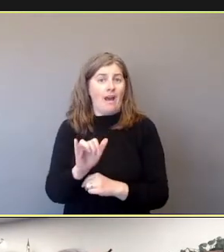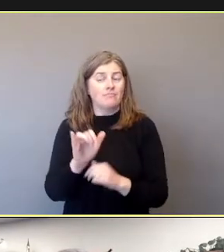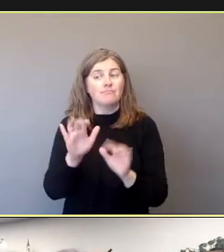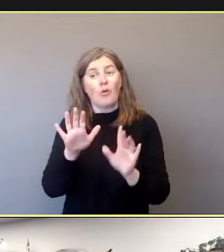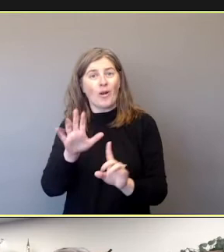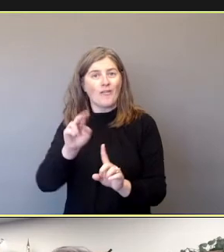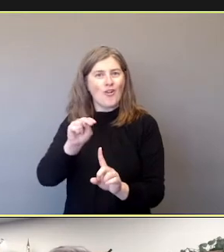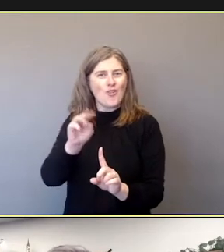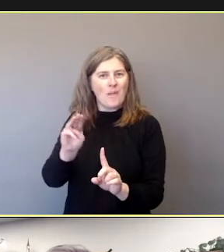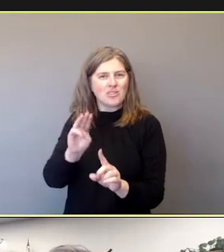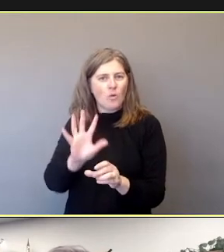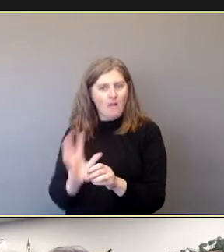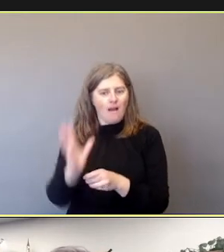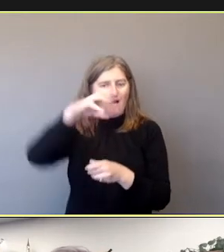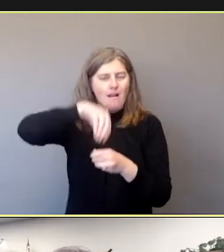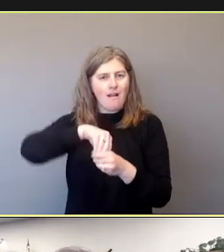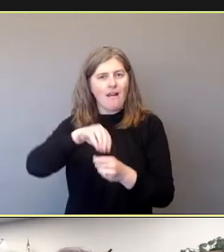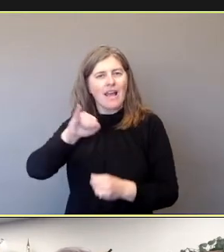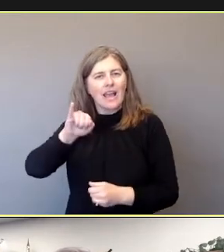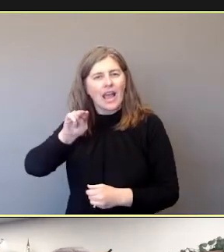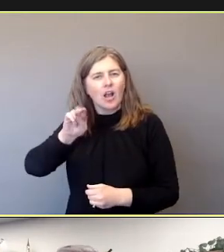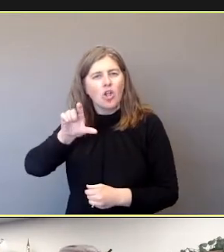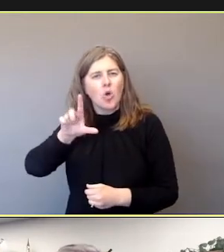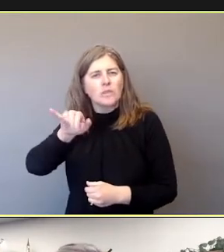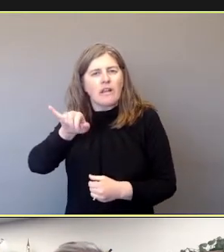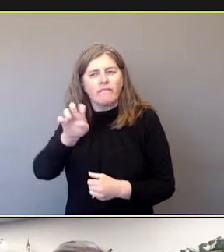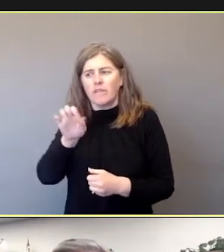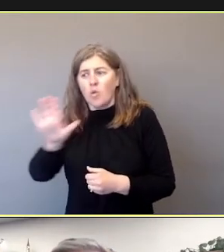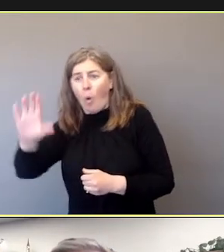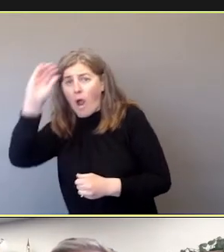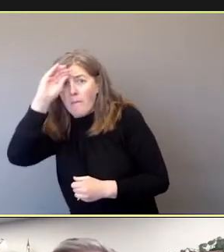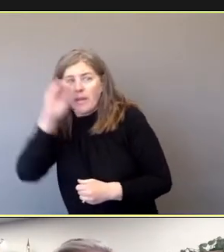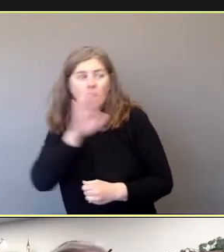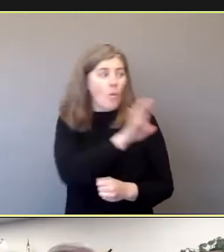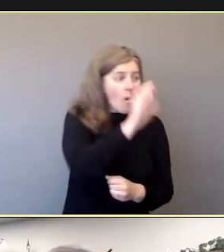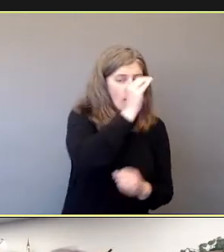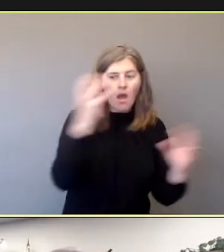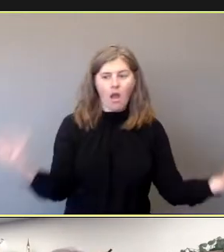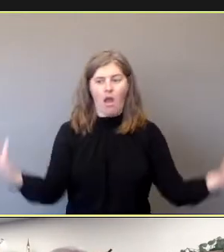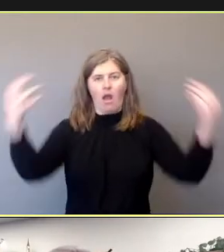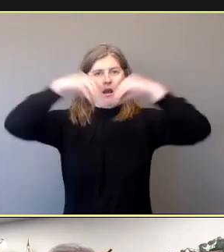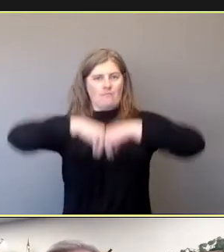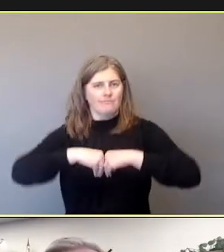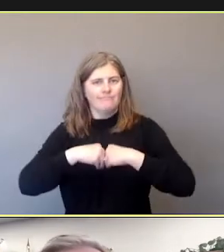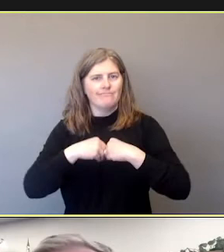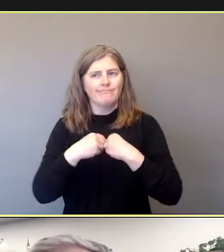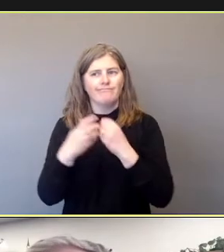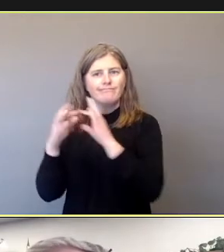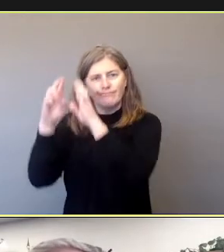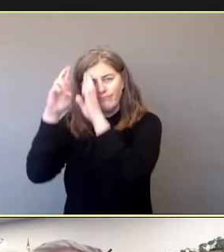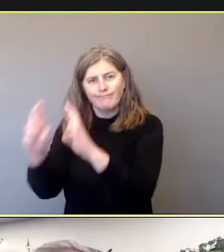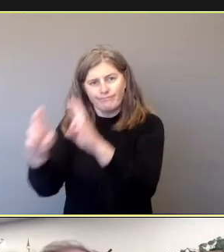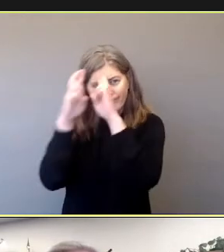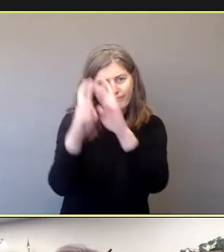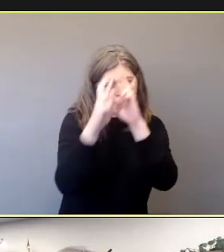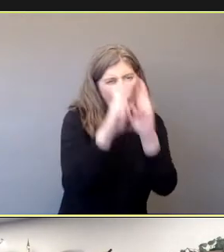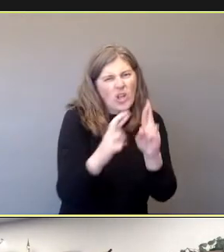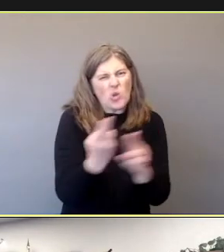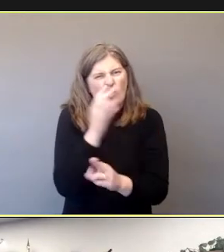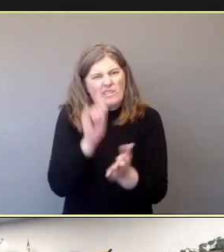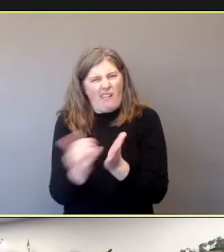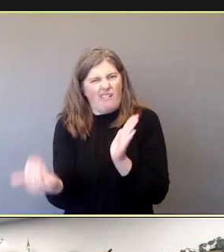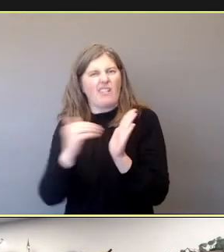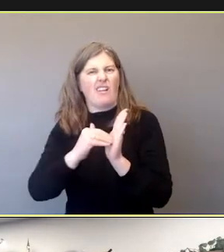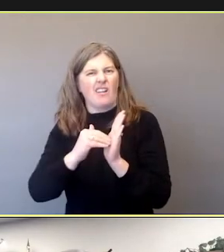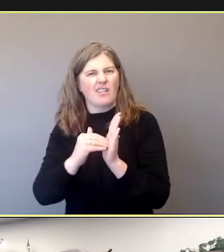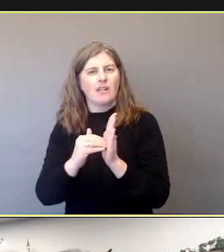Mexico inclusiveness that was part of the reason I moved here, actually, once again, and that we can all